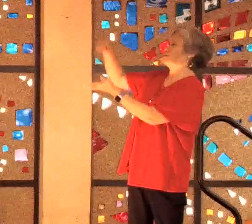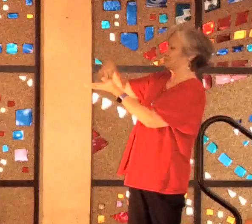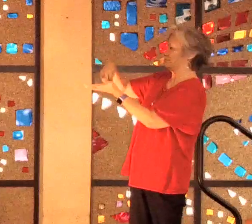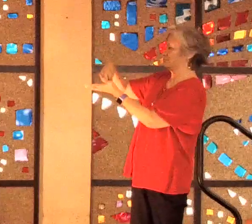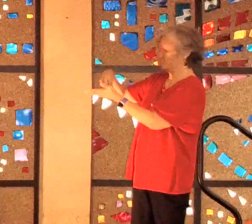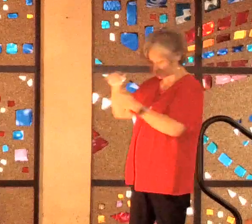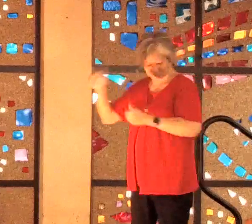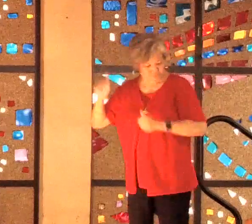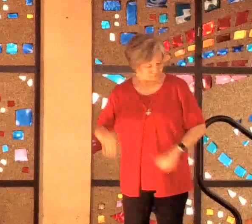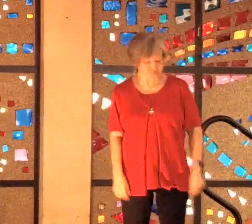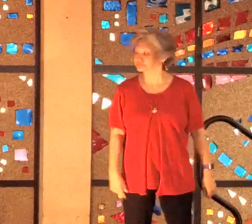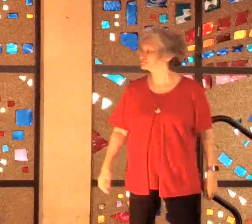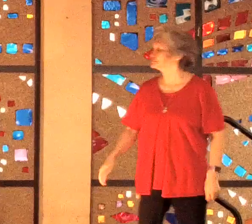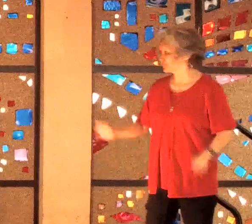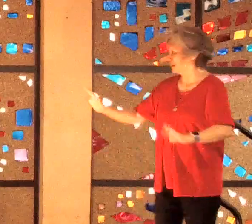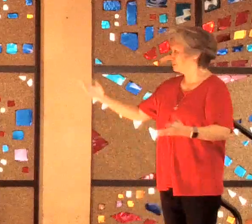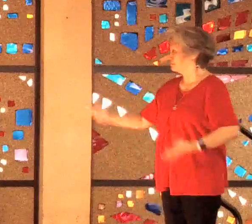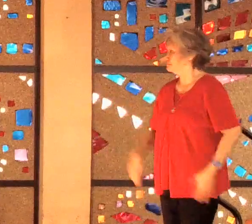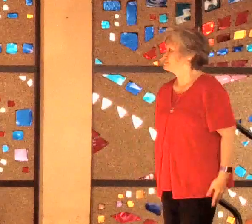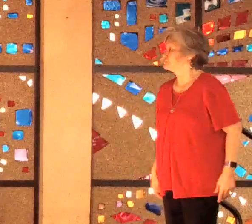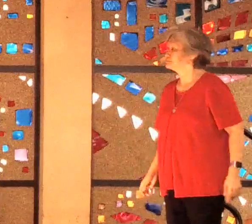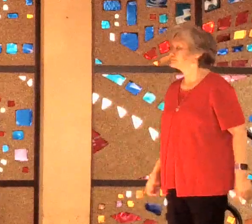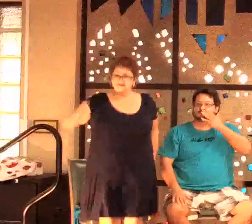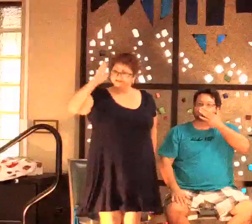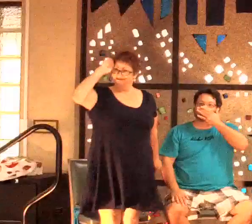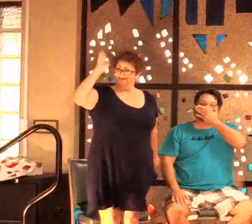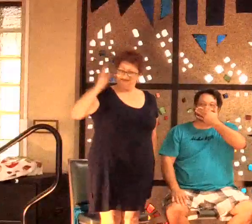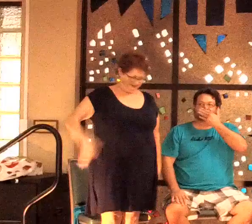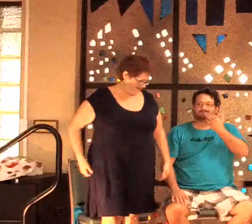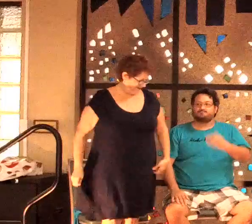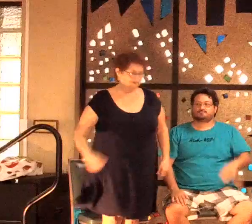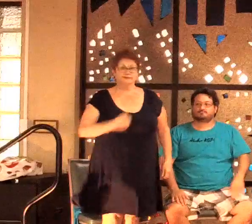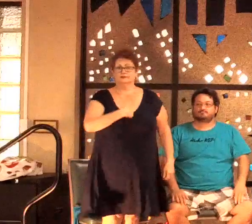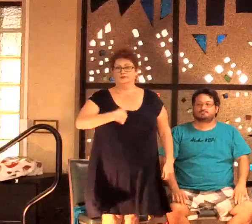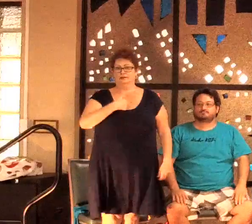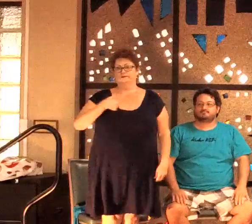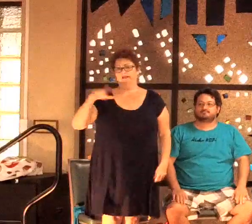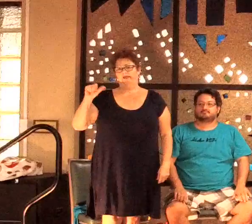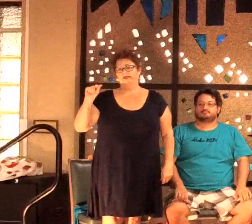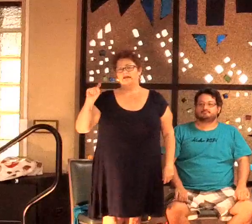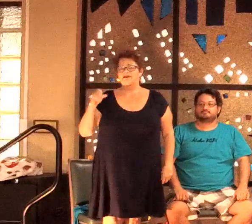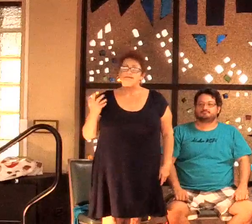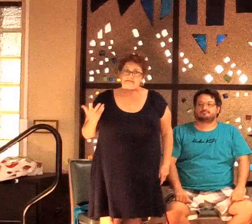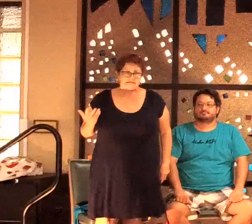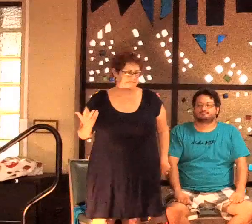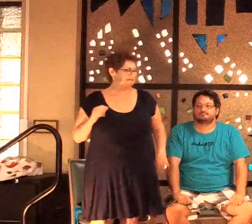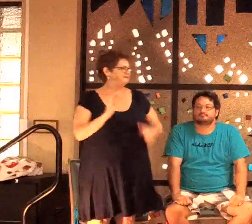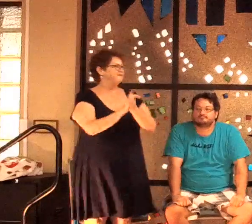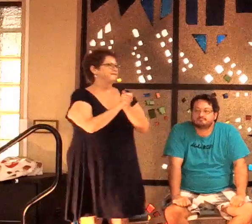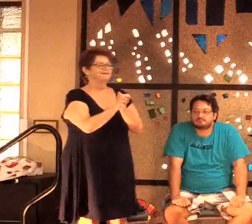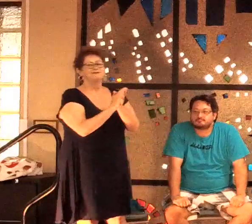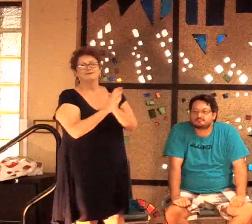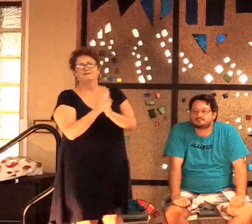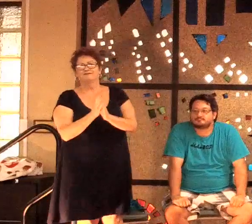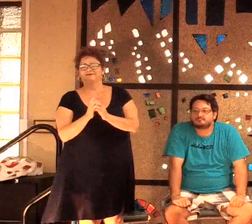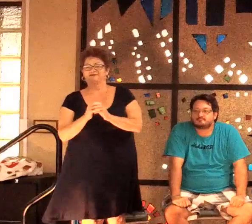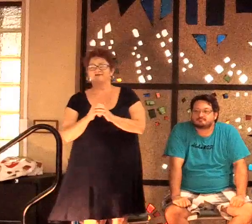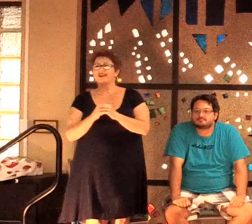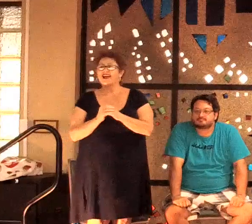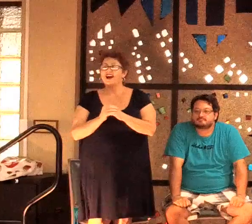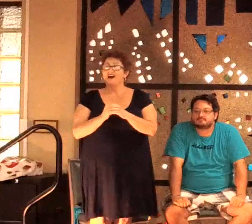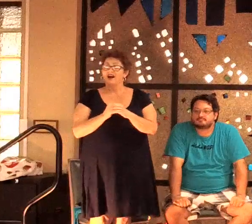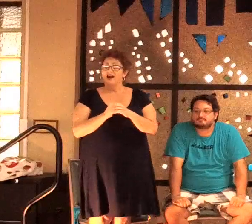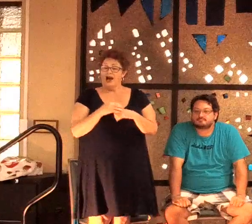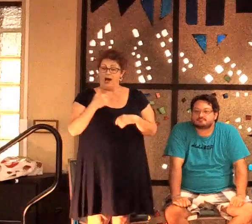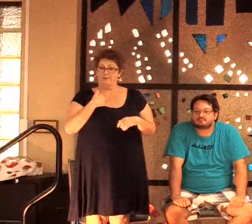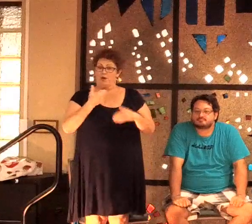or stand up, we're gonna, as you make a comment, please stand up. Hello. Hi. I'm sorry for my weakness.